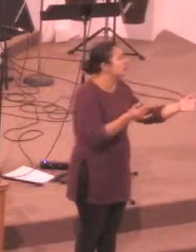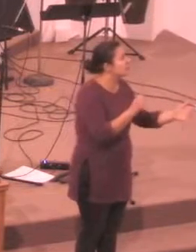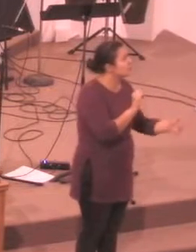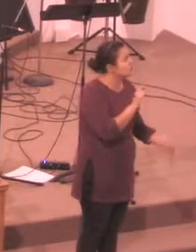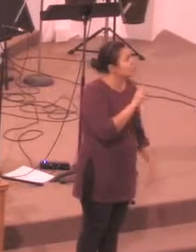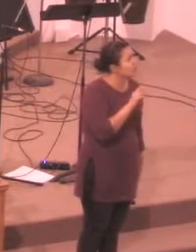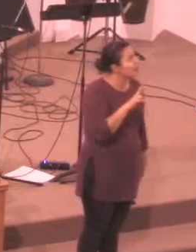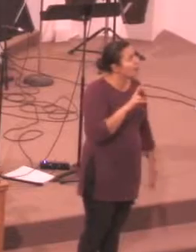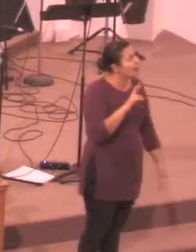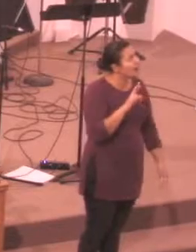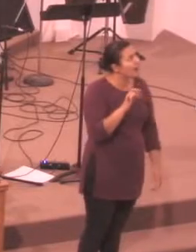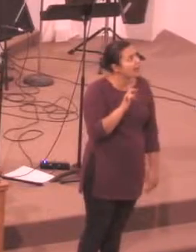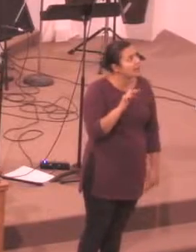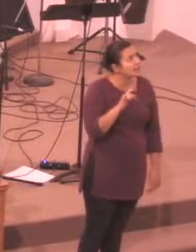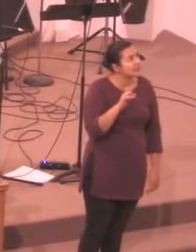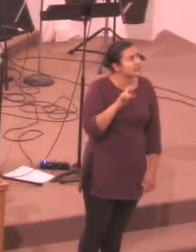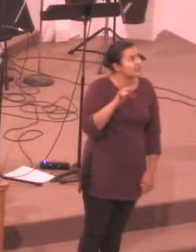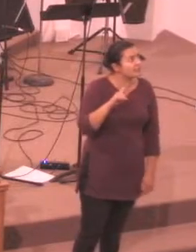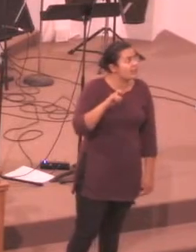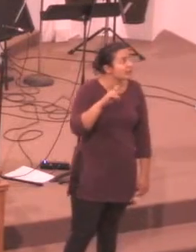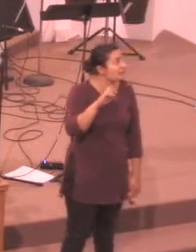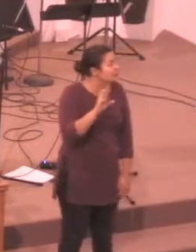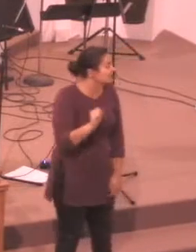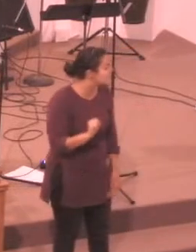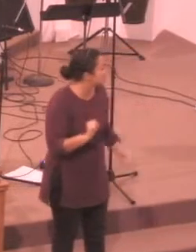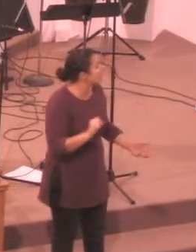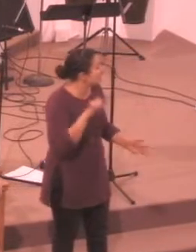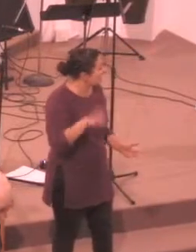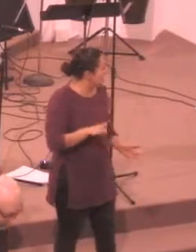stupendous, all that good stuff. Amen?